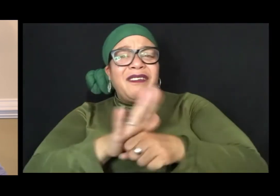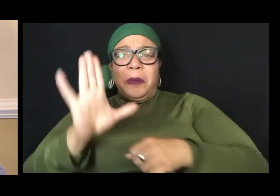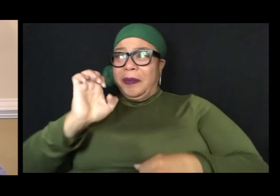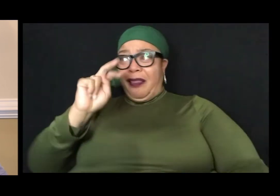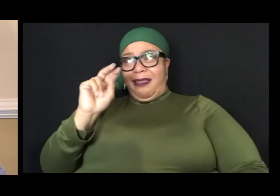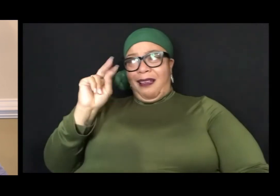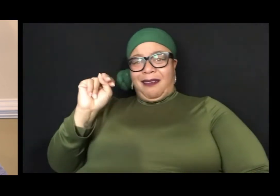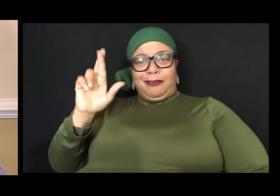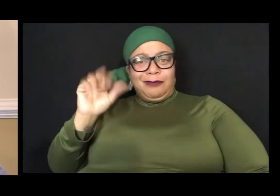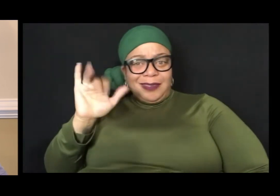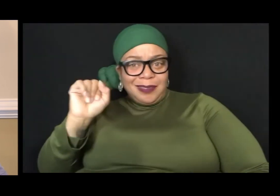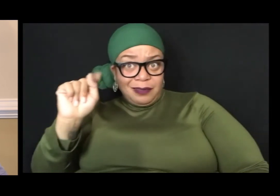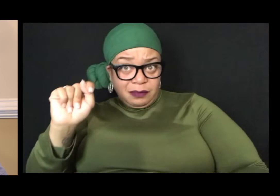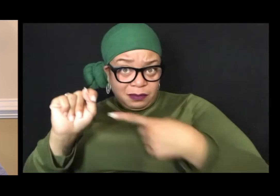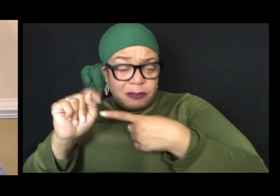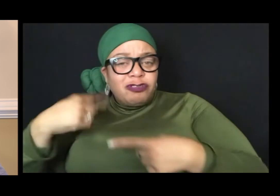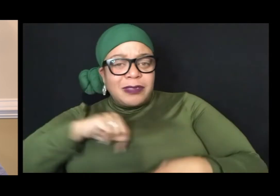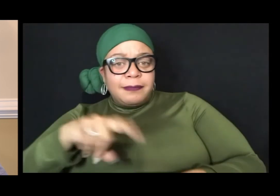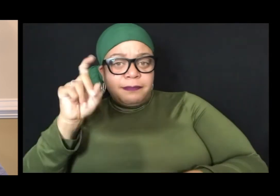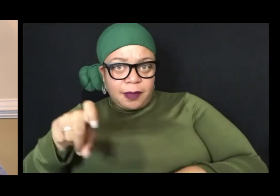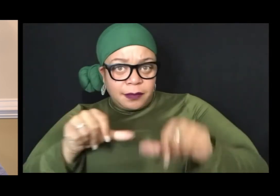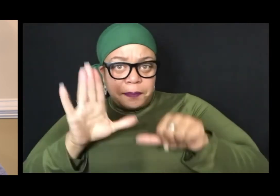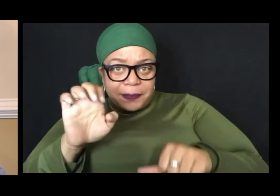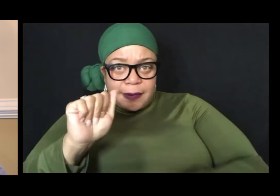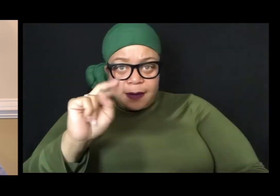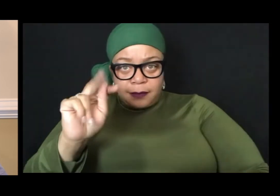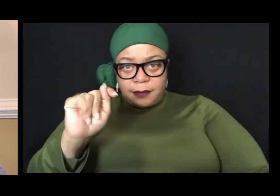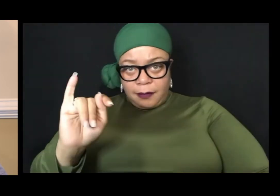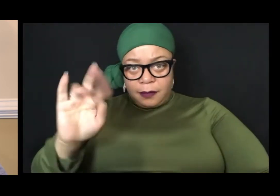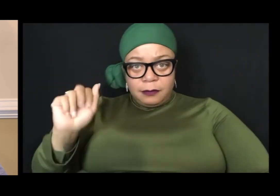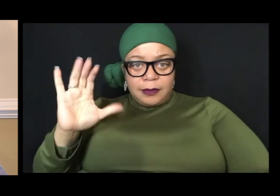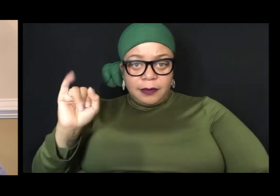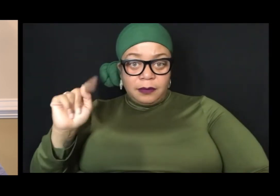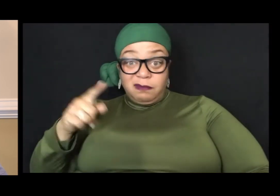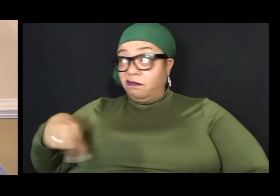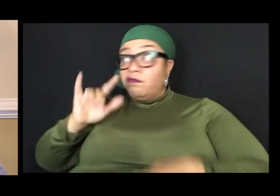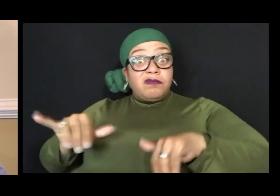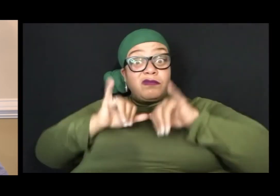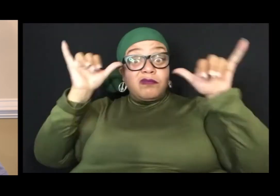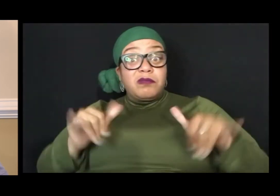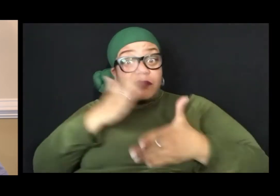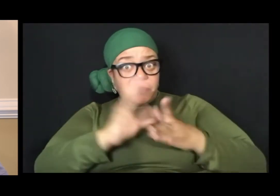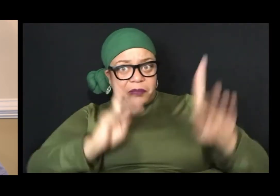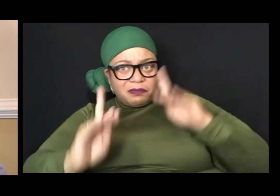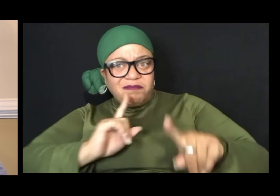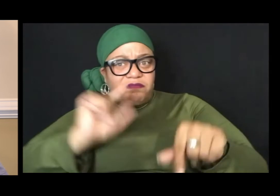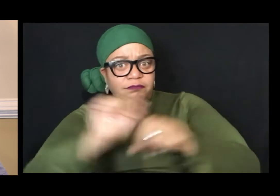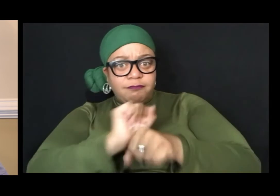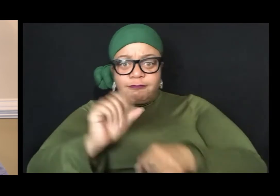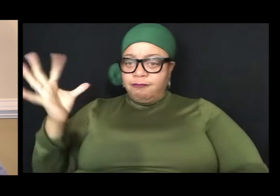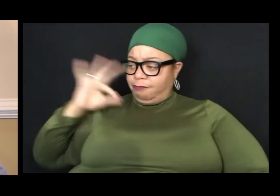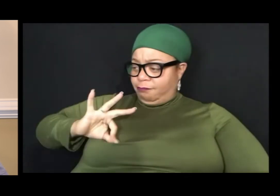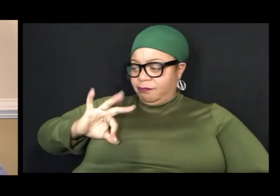be anti-racist. This means actively dismantling the systems that some folks actually